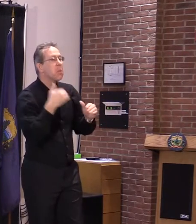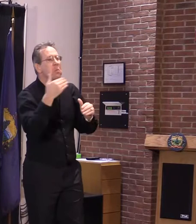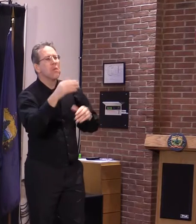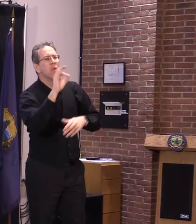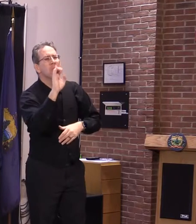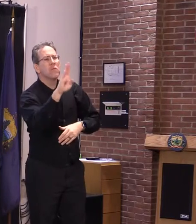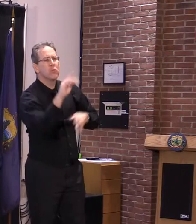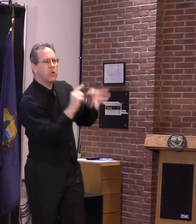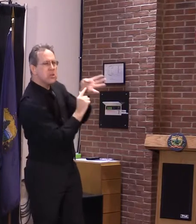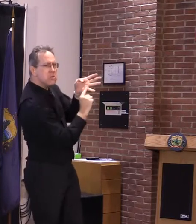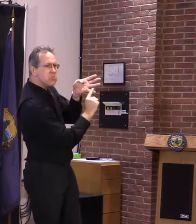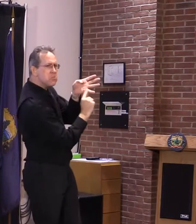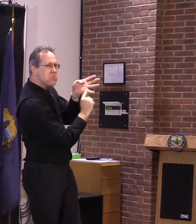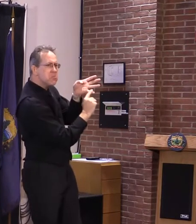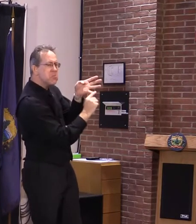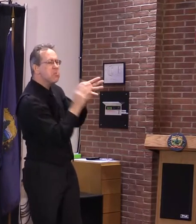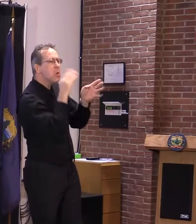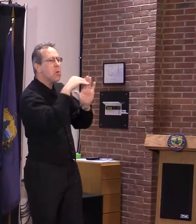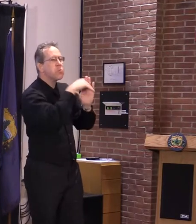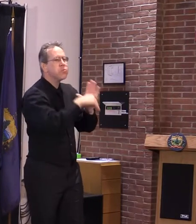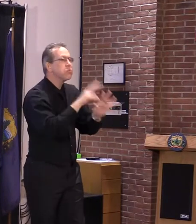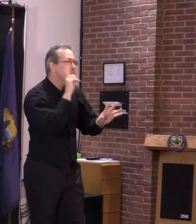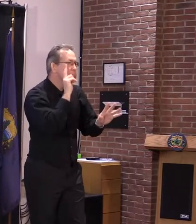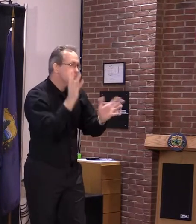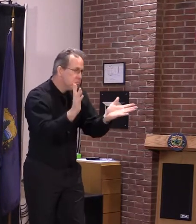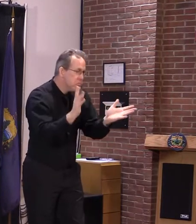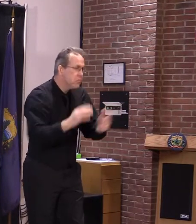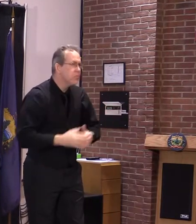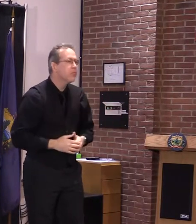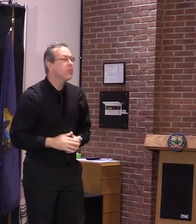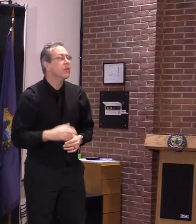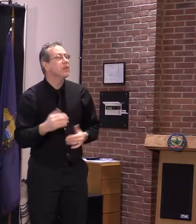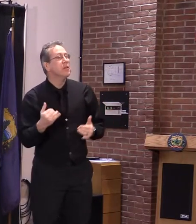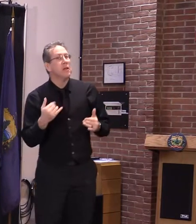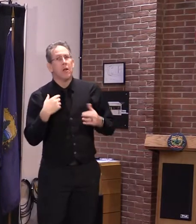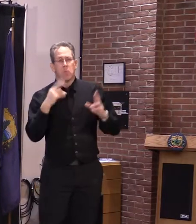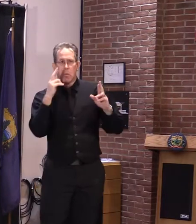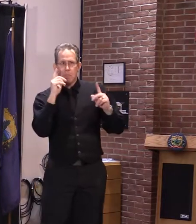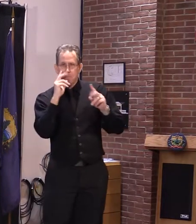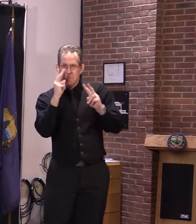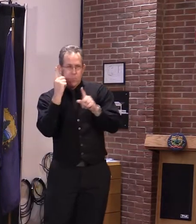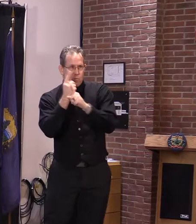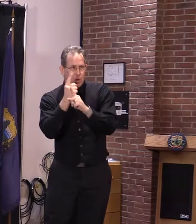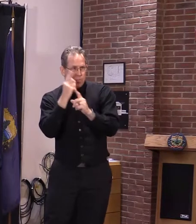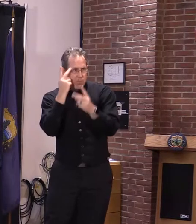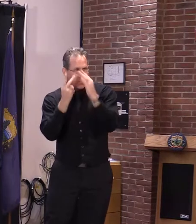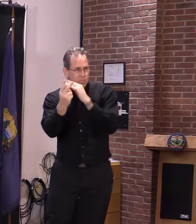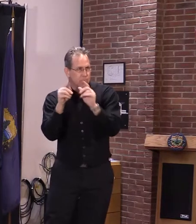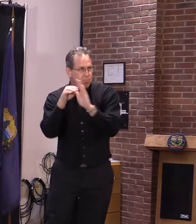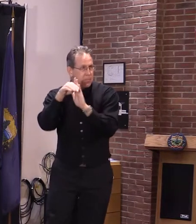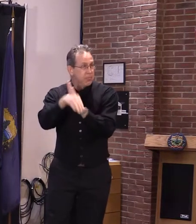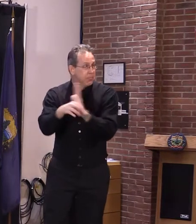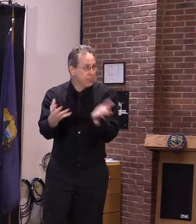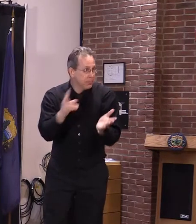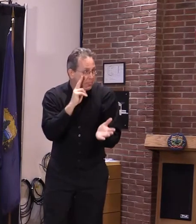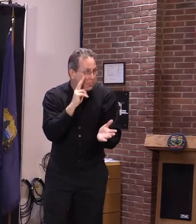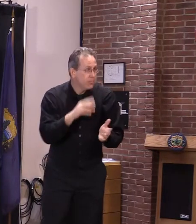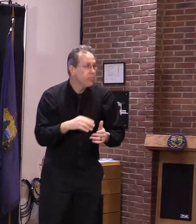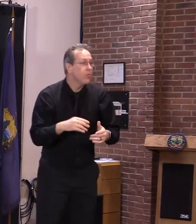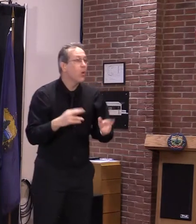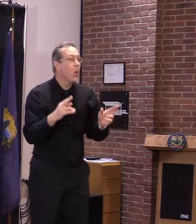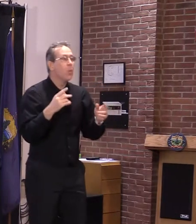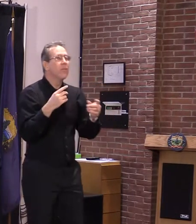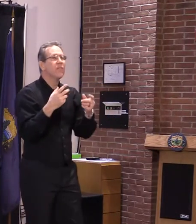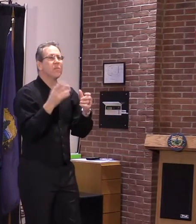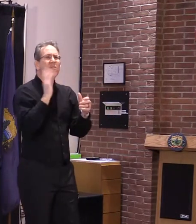than they are today, which is certainly very good news. The trend down is occurring more quickly than we thought it would. We thought we'd start to see